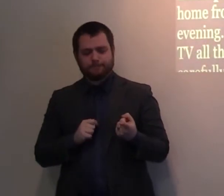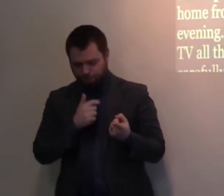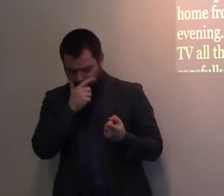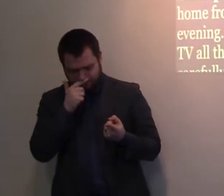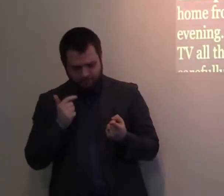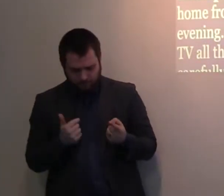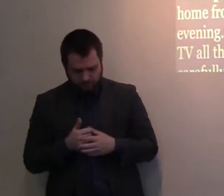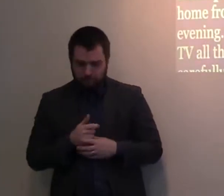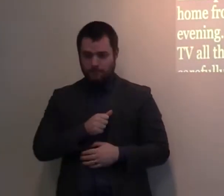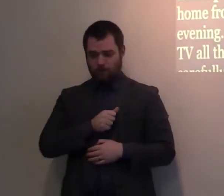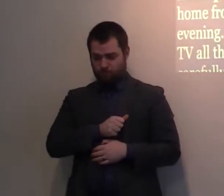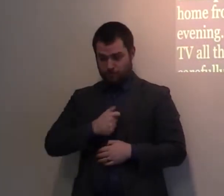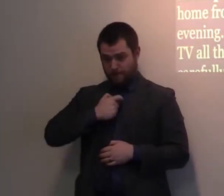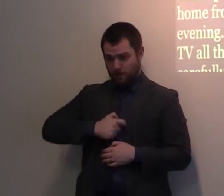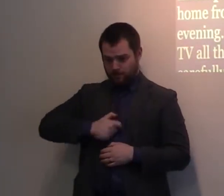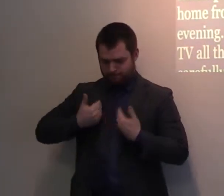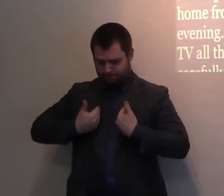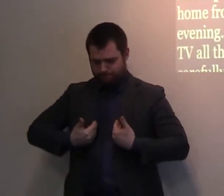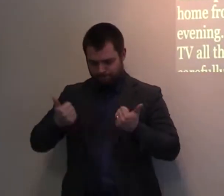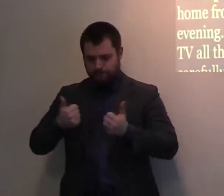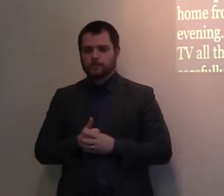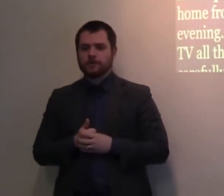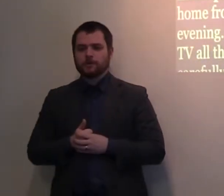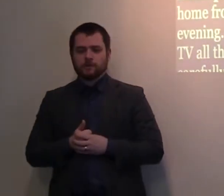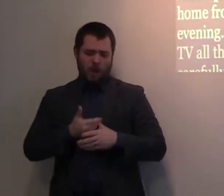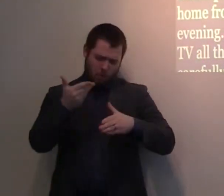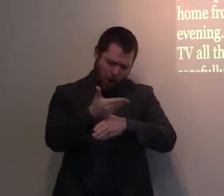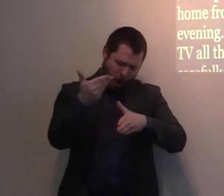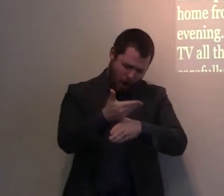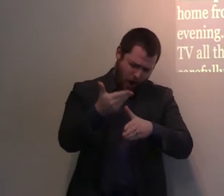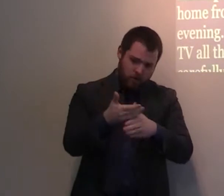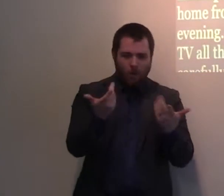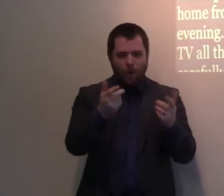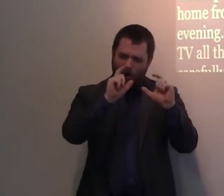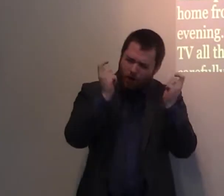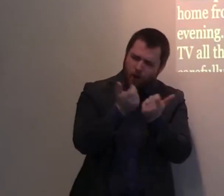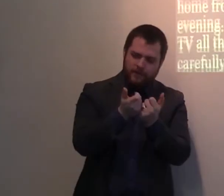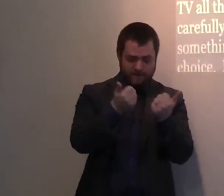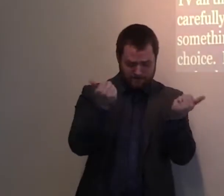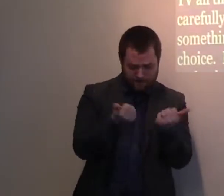one. I am a Christian. I get home from work or college in the evening.